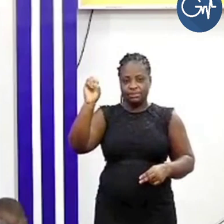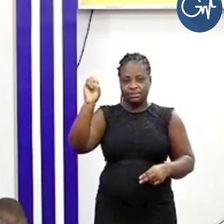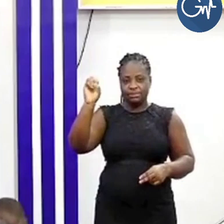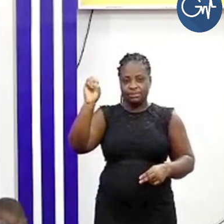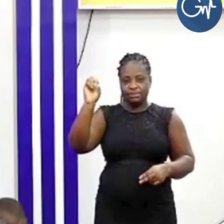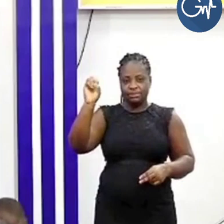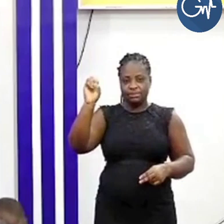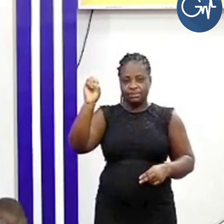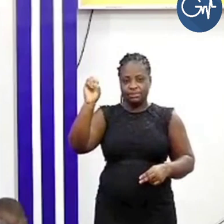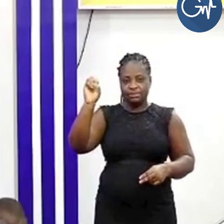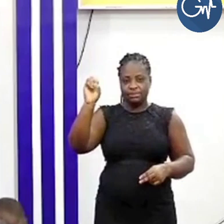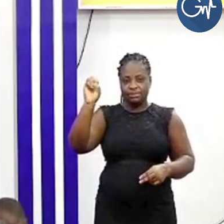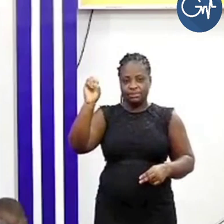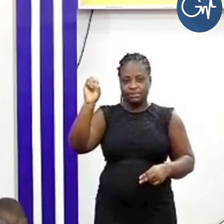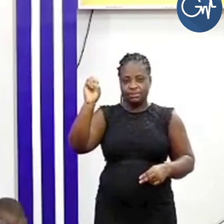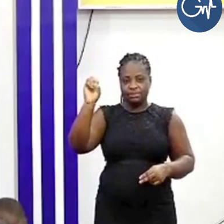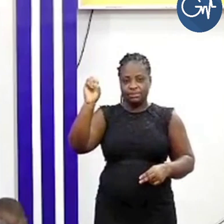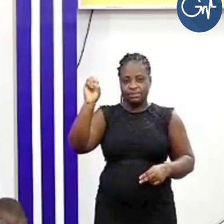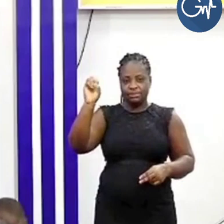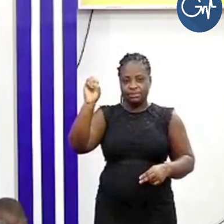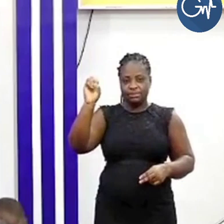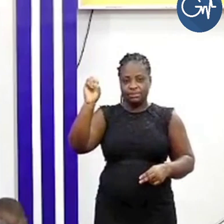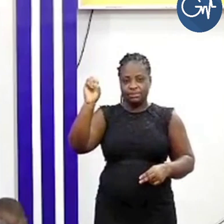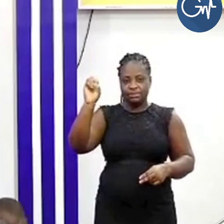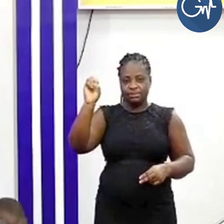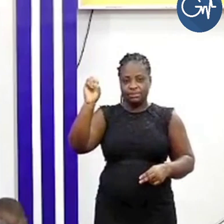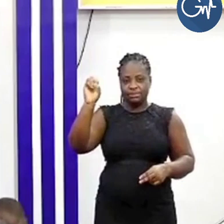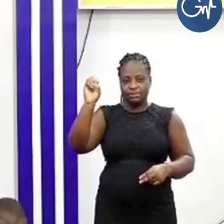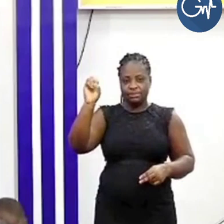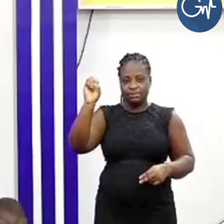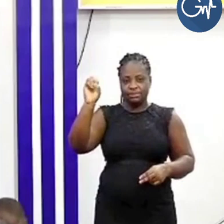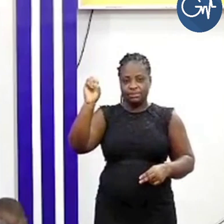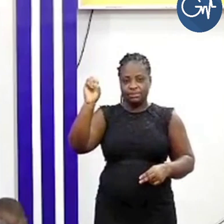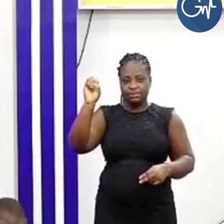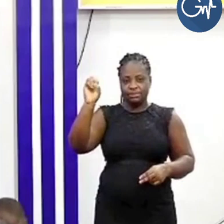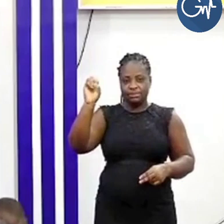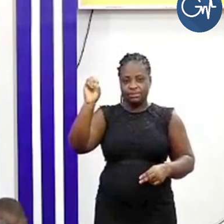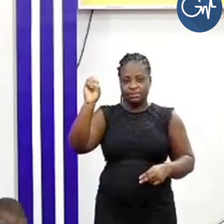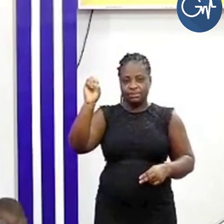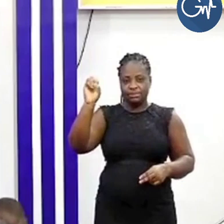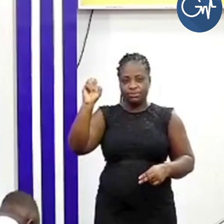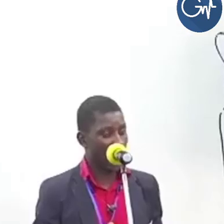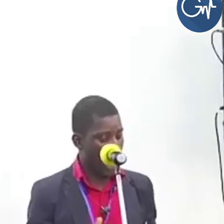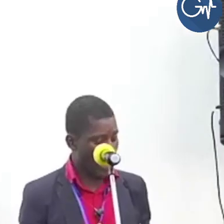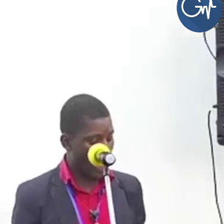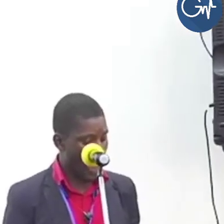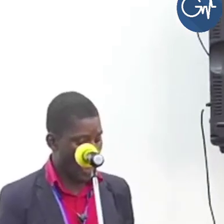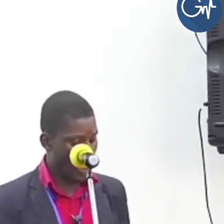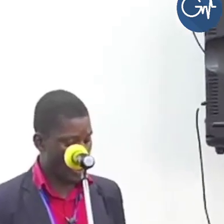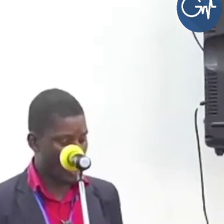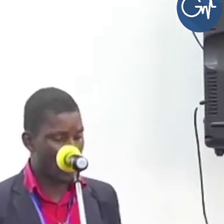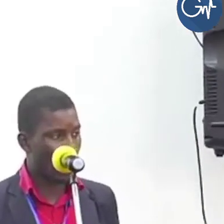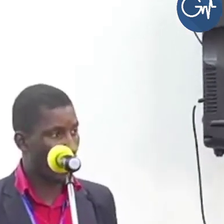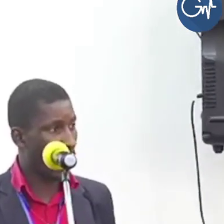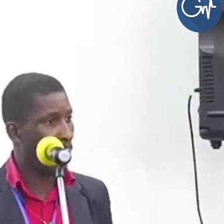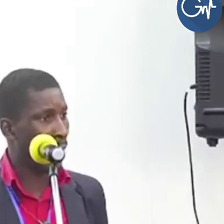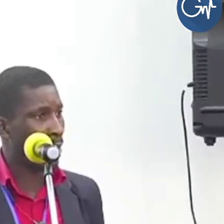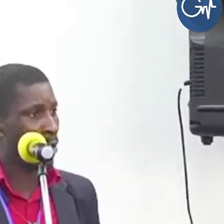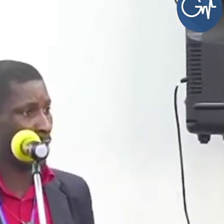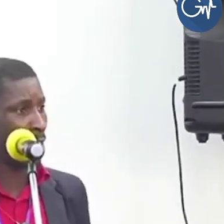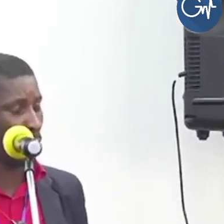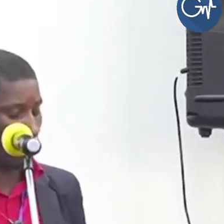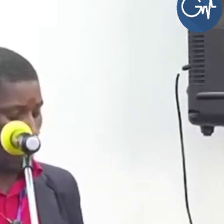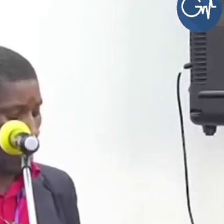Kabifa food prices, eh? A neighbor of form. Now, you know, we say Accra, do you know